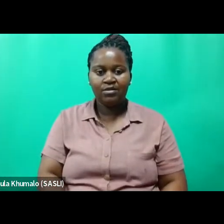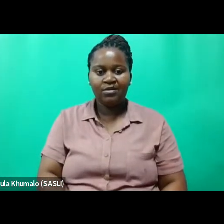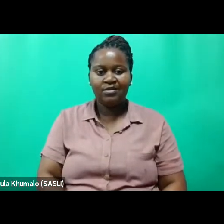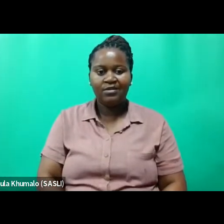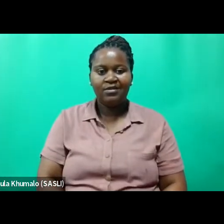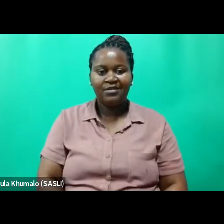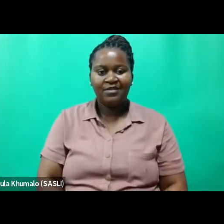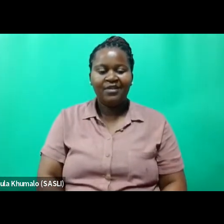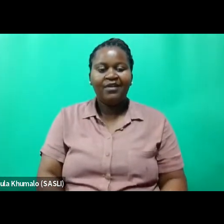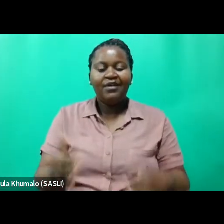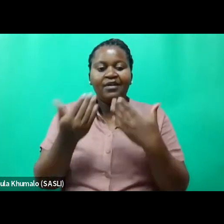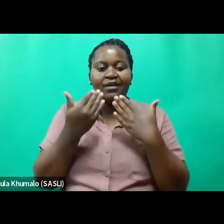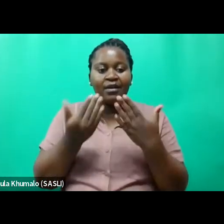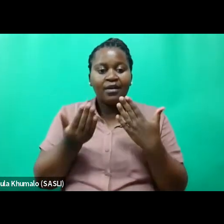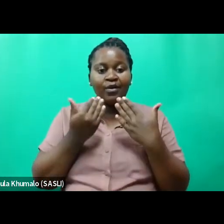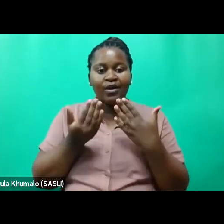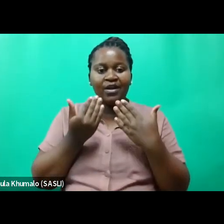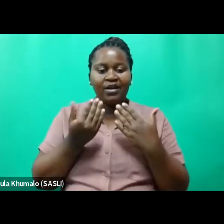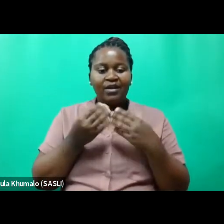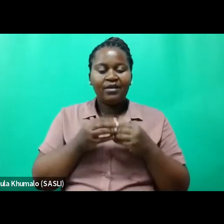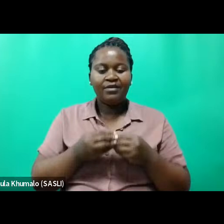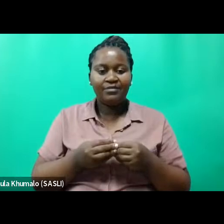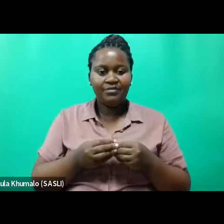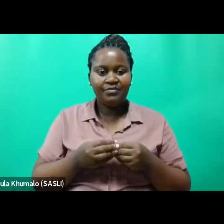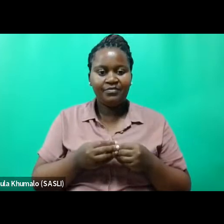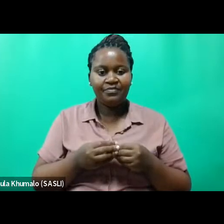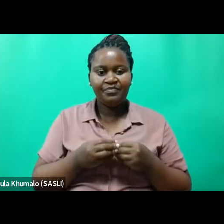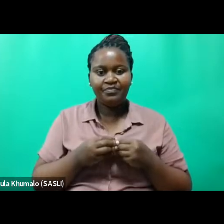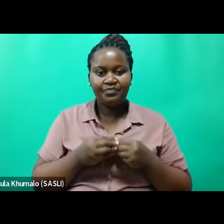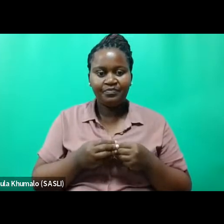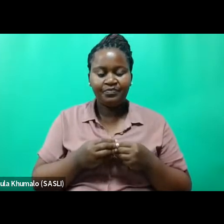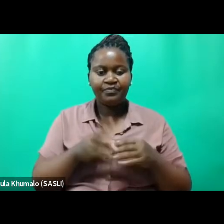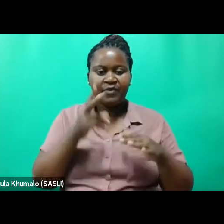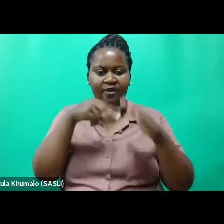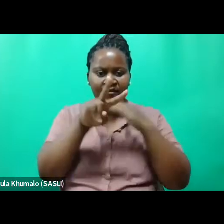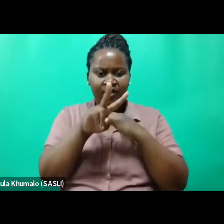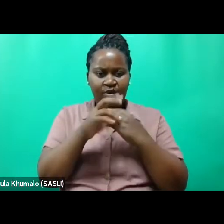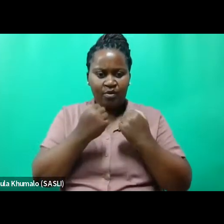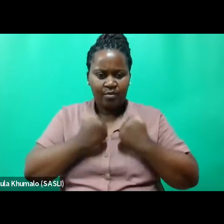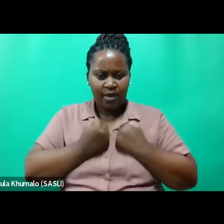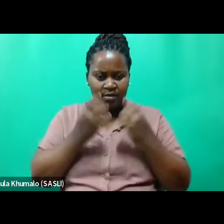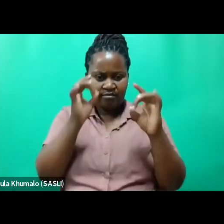Thank you, Amanda. I just want to check if my video is clear.